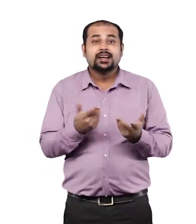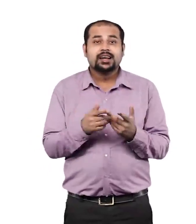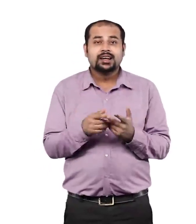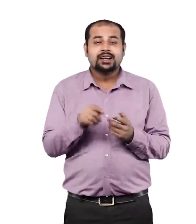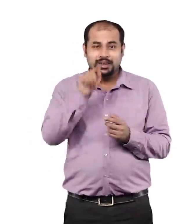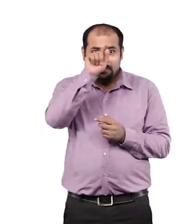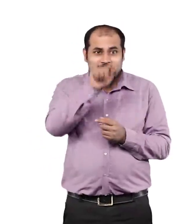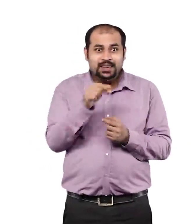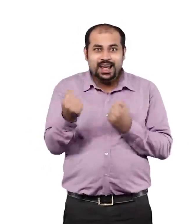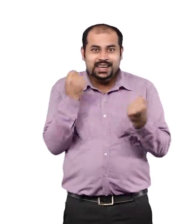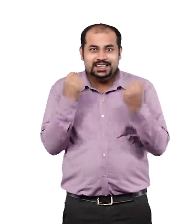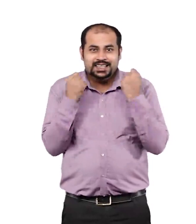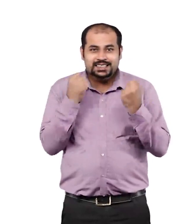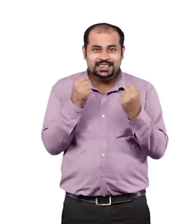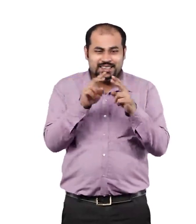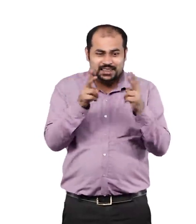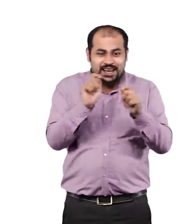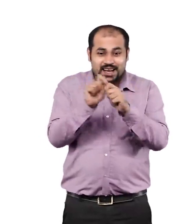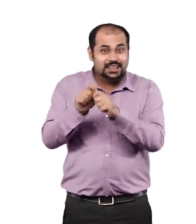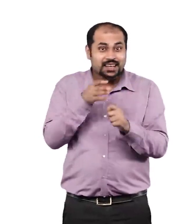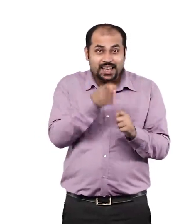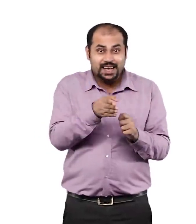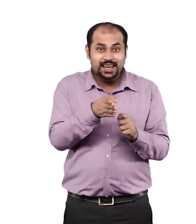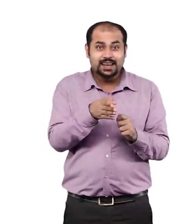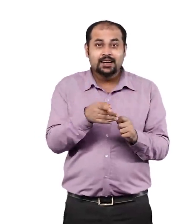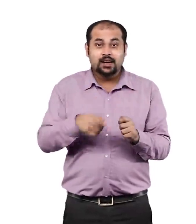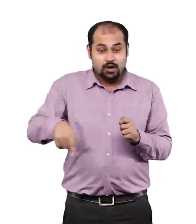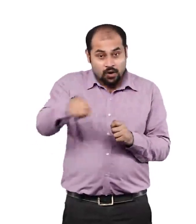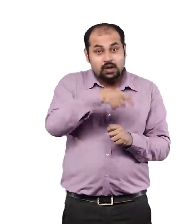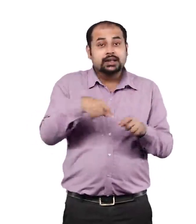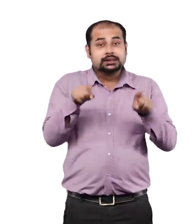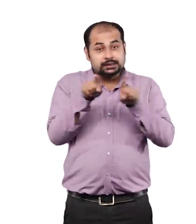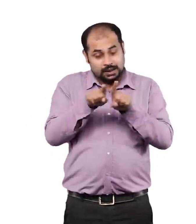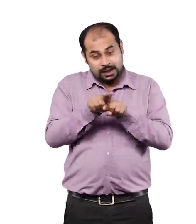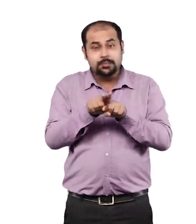This exercise is only to carry out measurement using body parts.